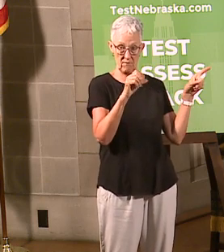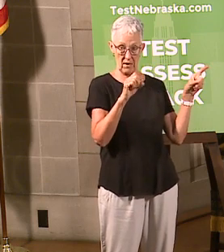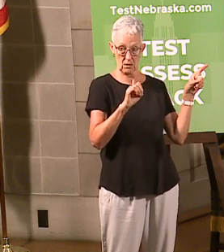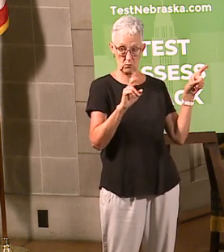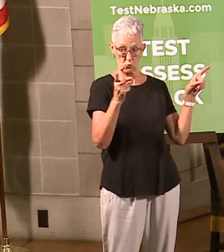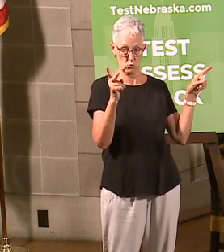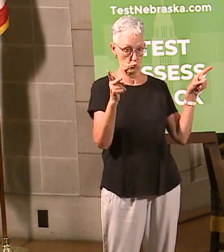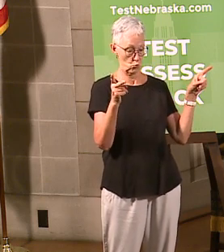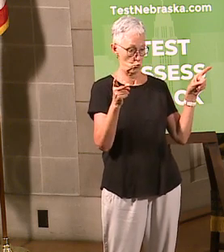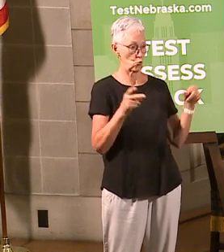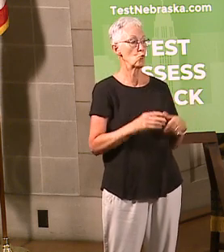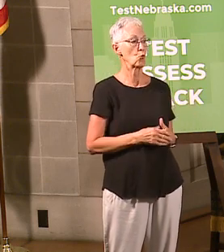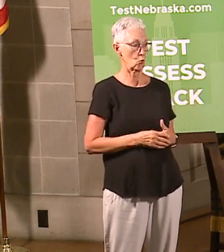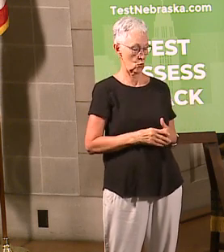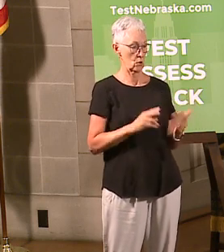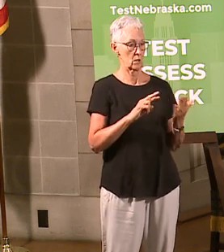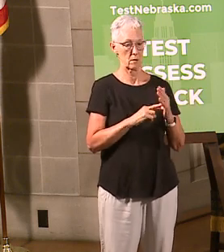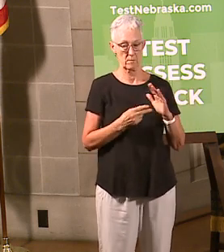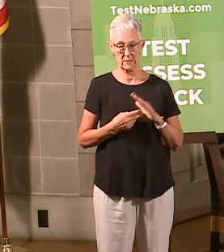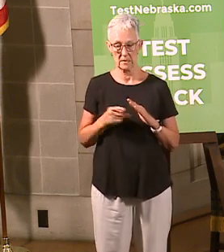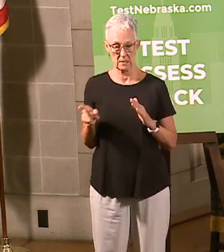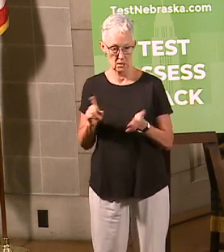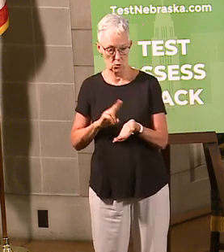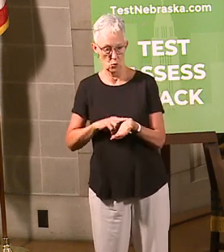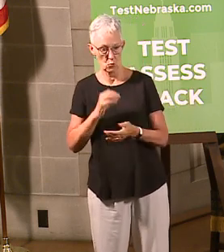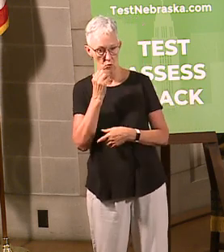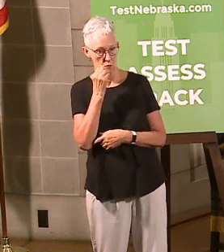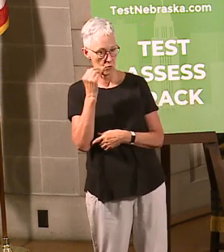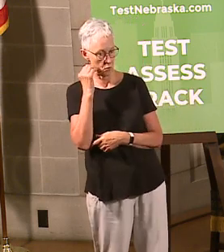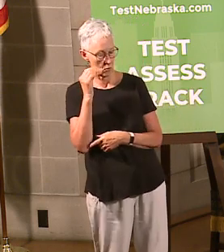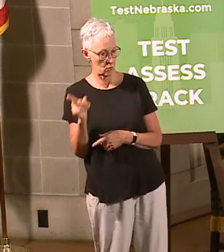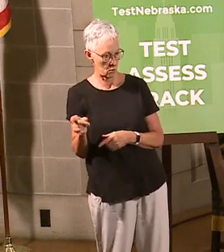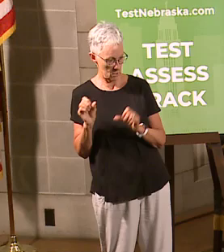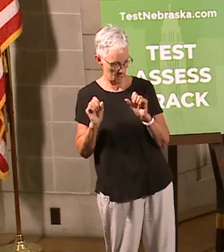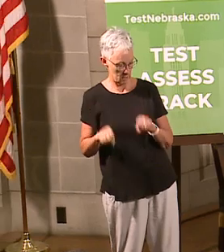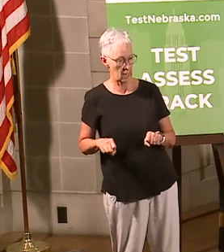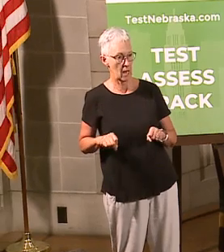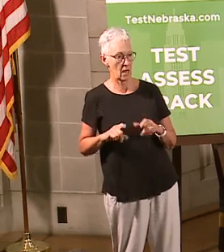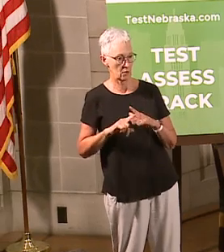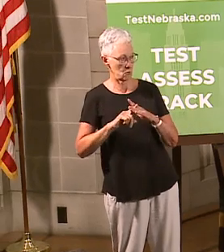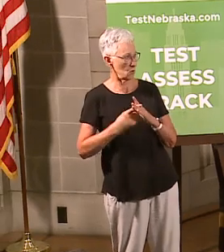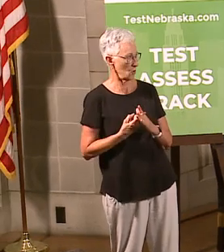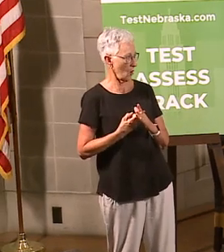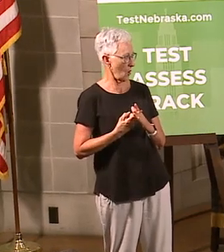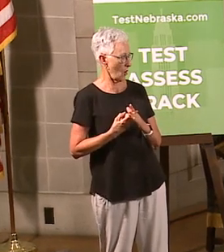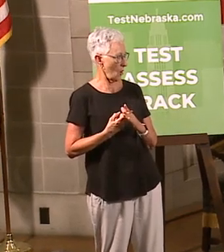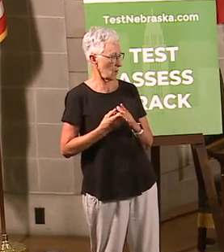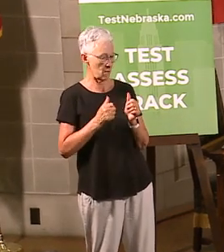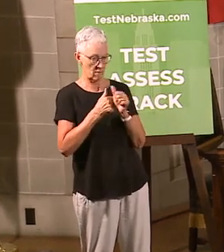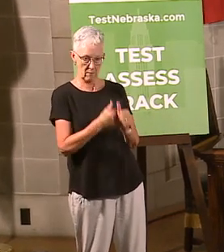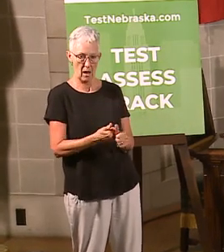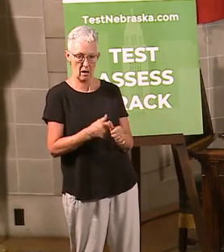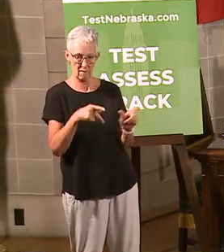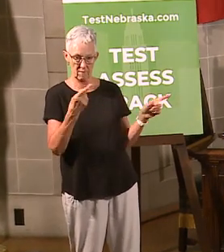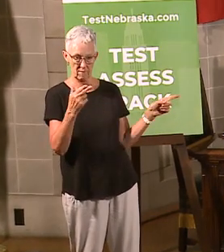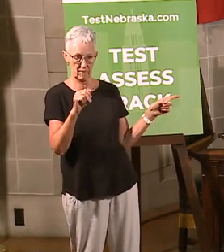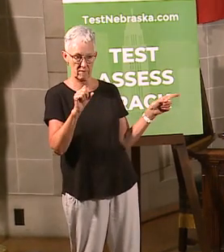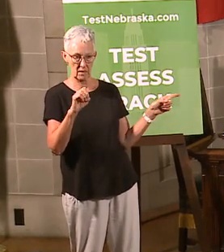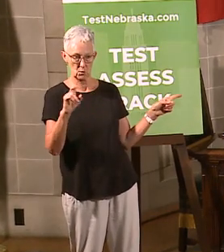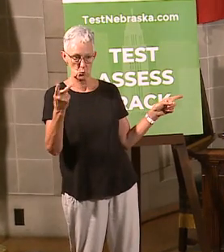blue, then they can actually start moving into the phase 2 of this guidance